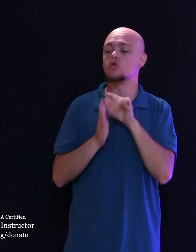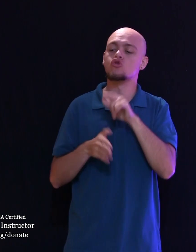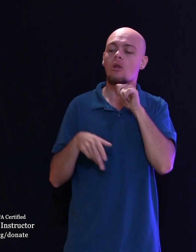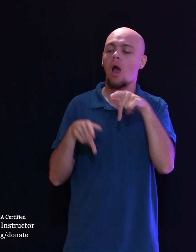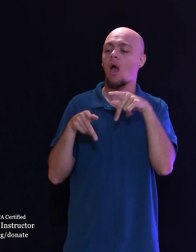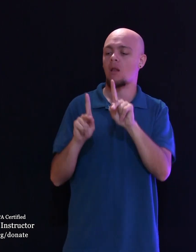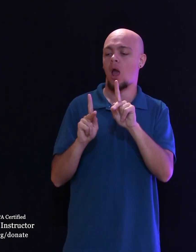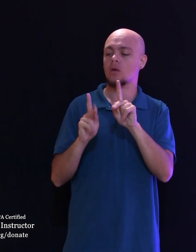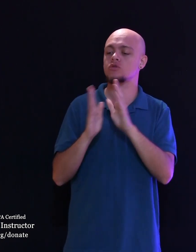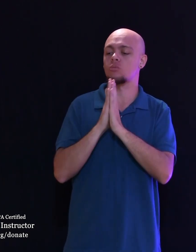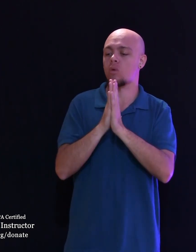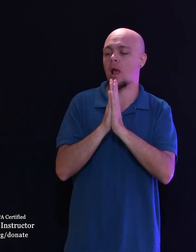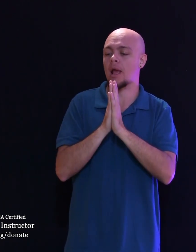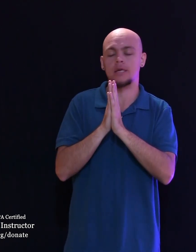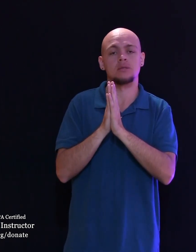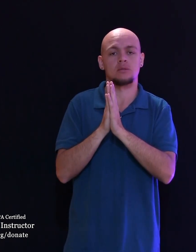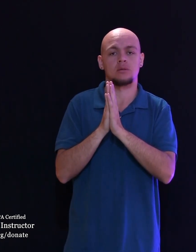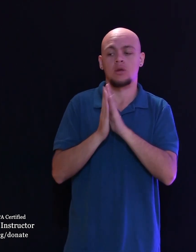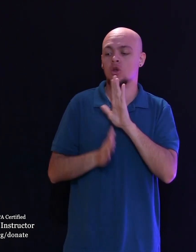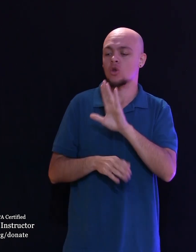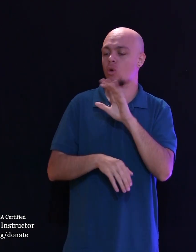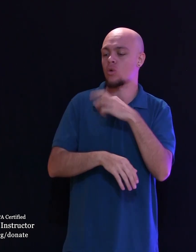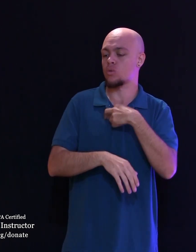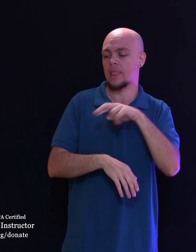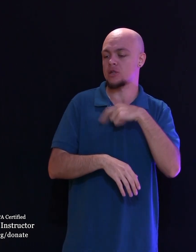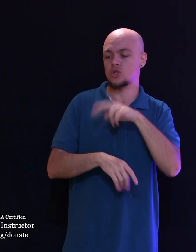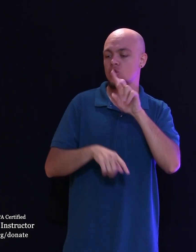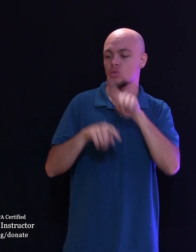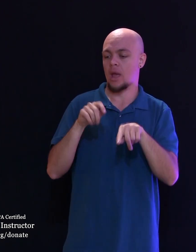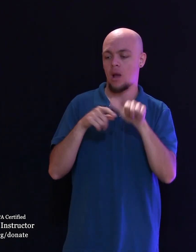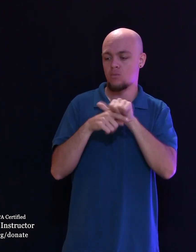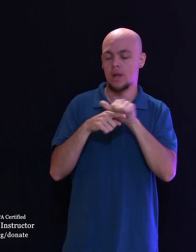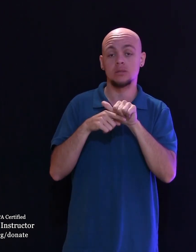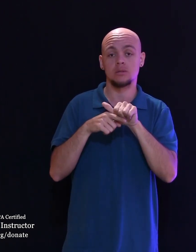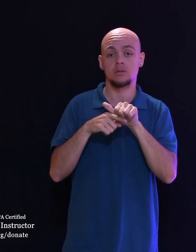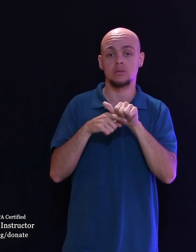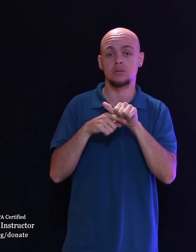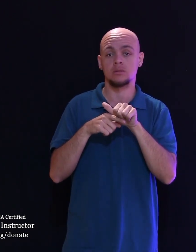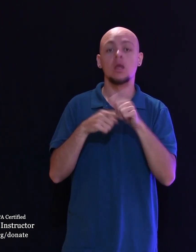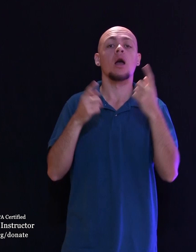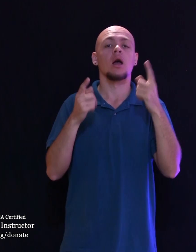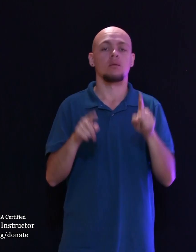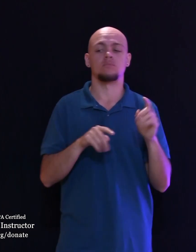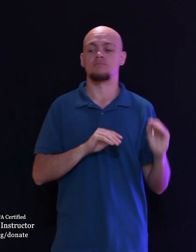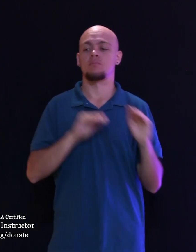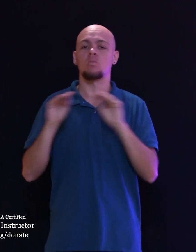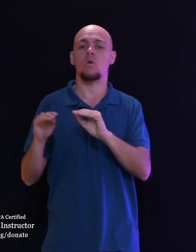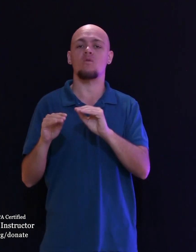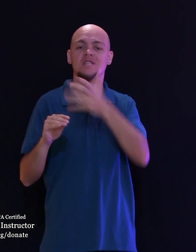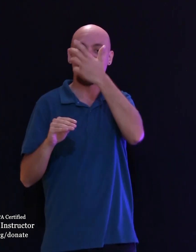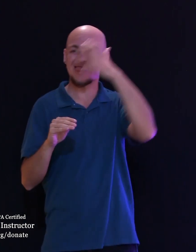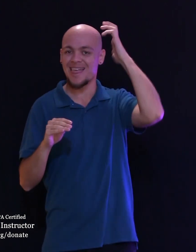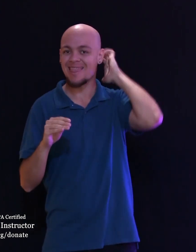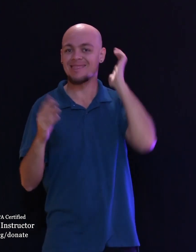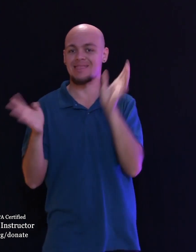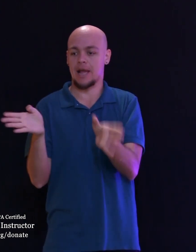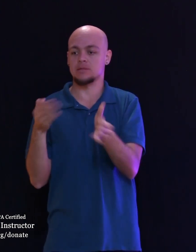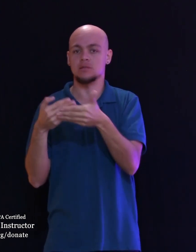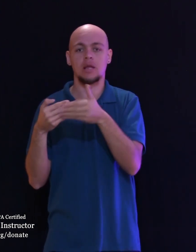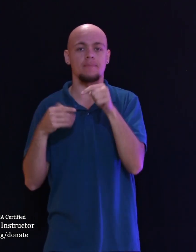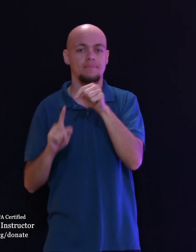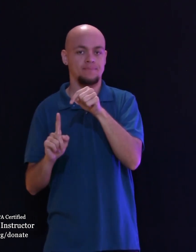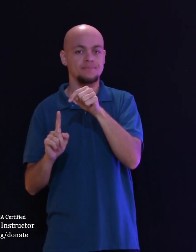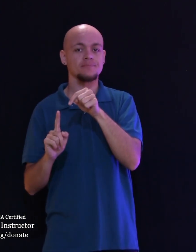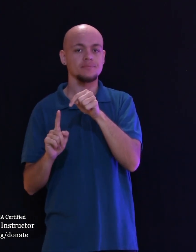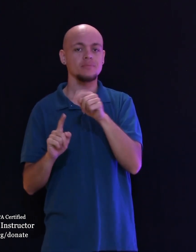in the lion's den. Think about Peter and John before the Sanhedrin. The Sanhedrin had Peter and